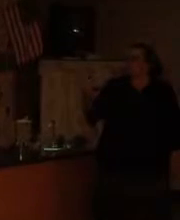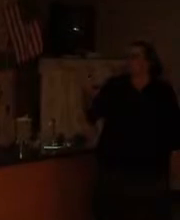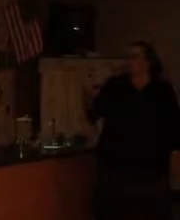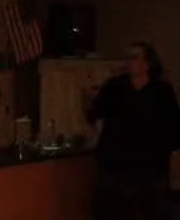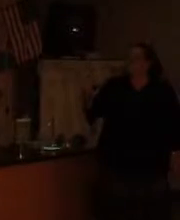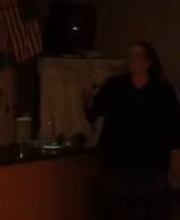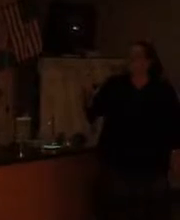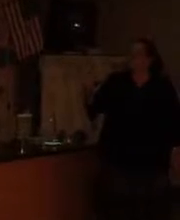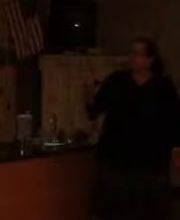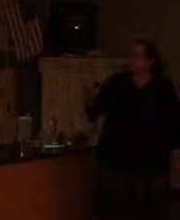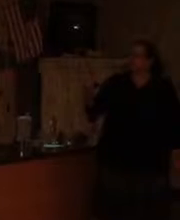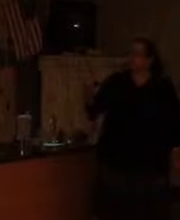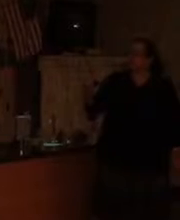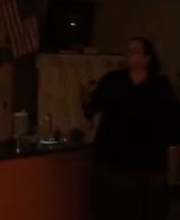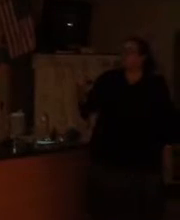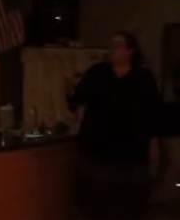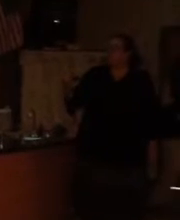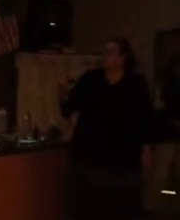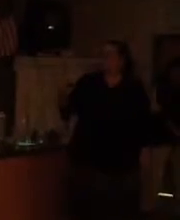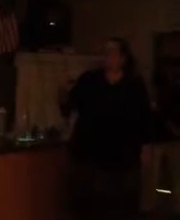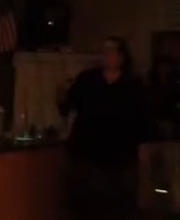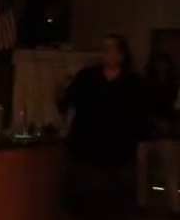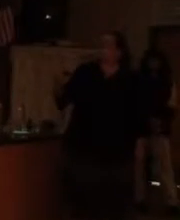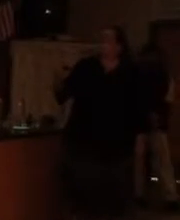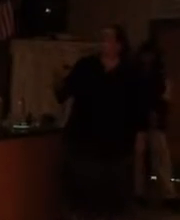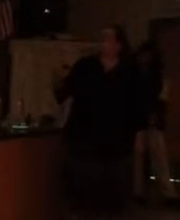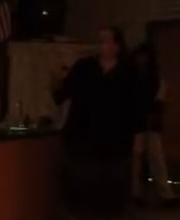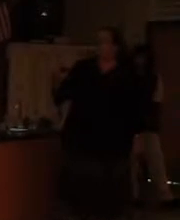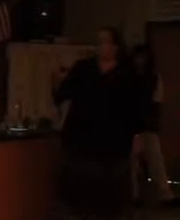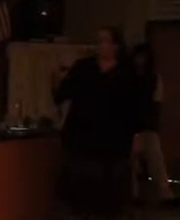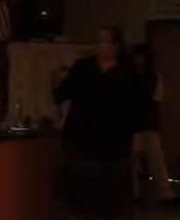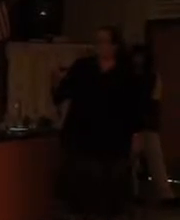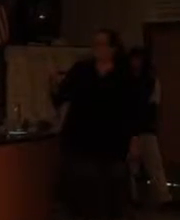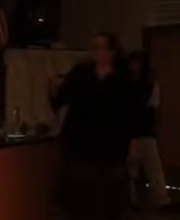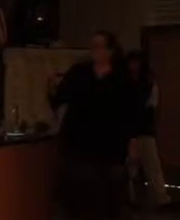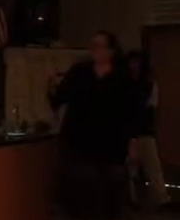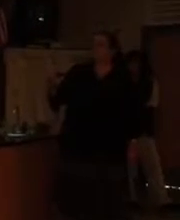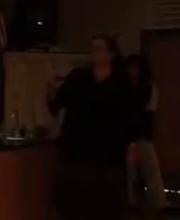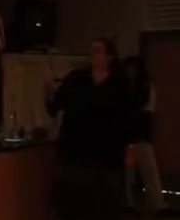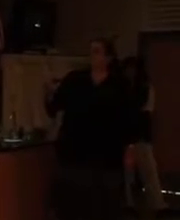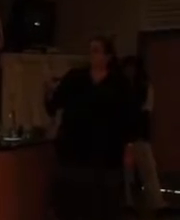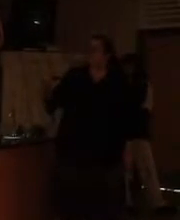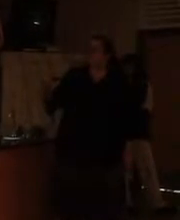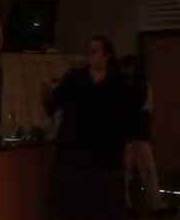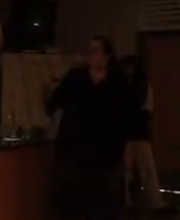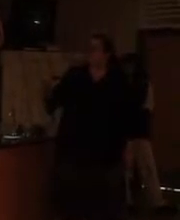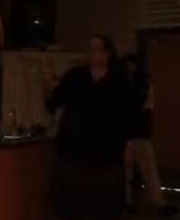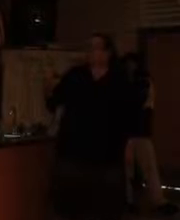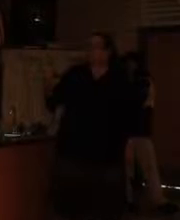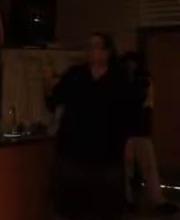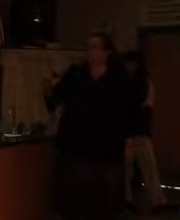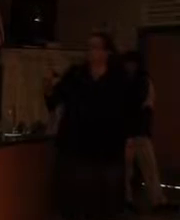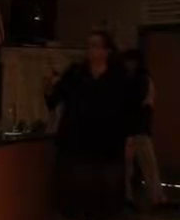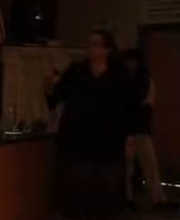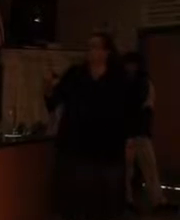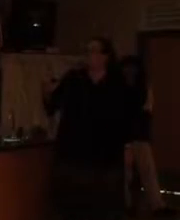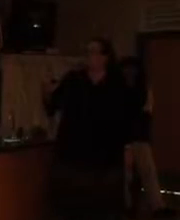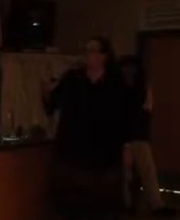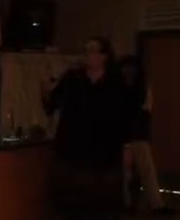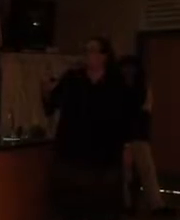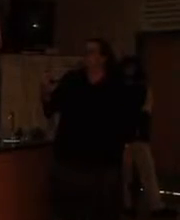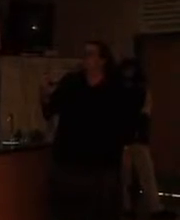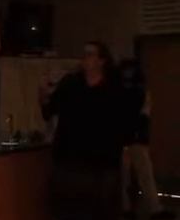tie into our TEKS and what the kids are learning and what they need to learn to take, you know,